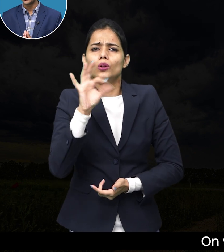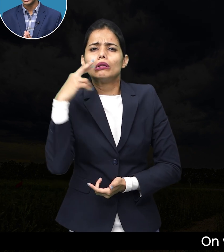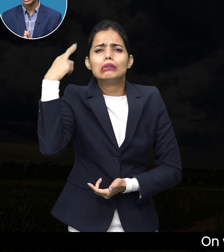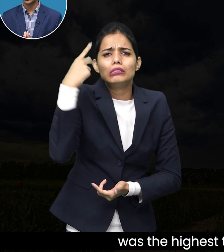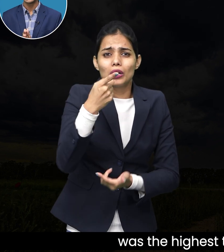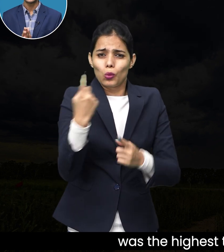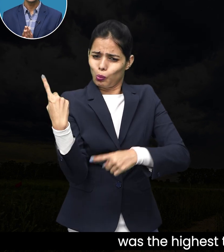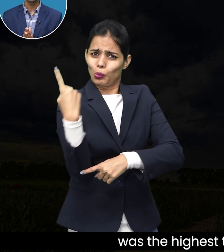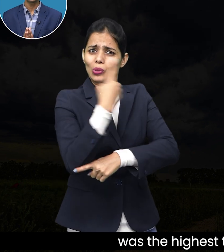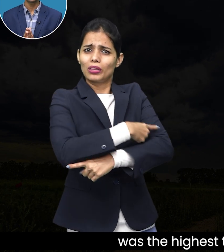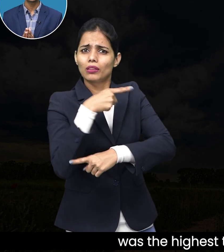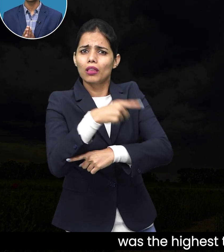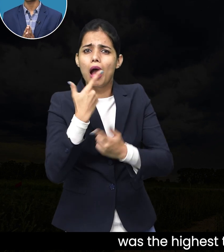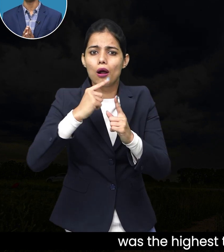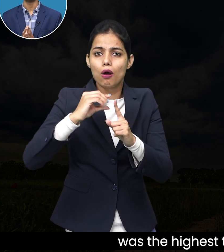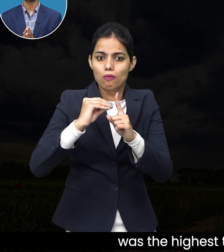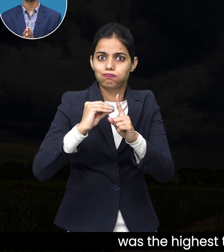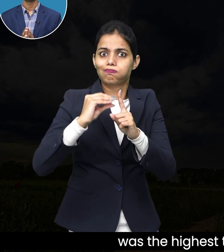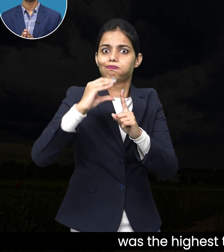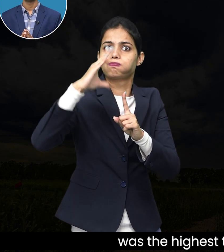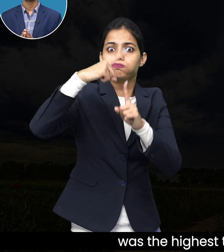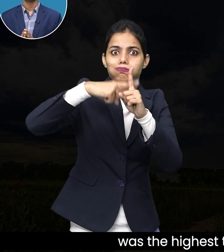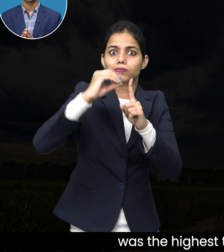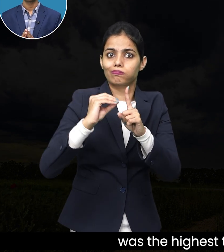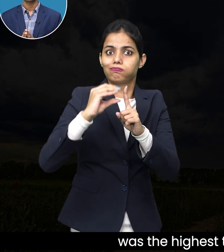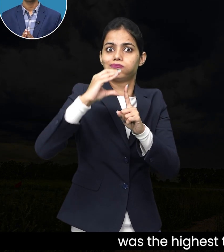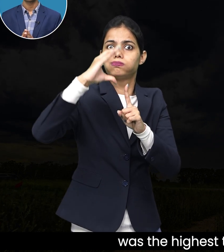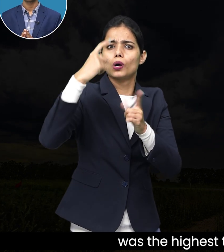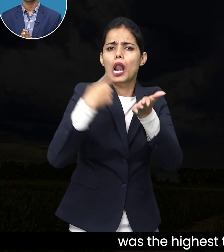On which day was the highest temperature recorded?